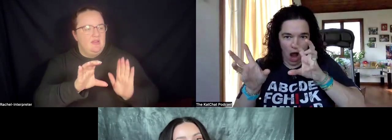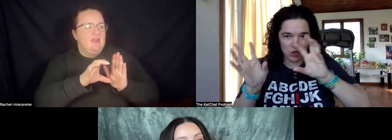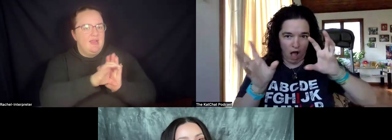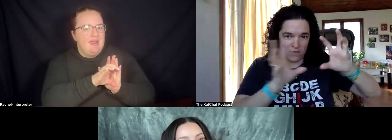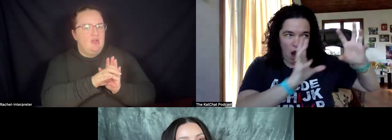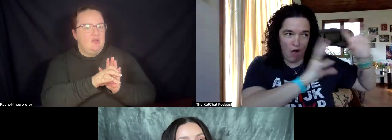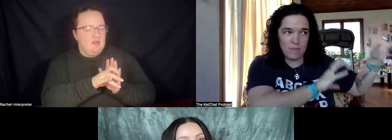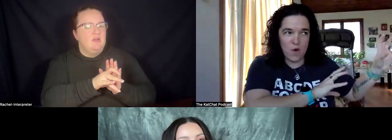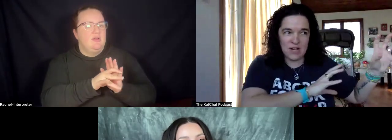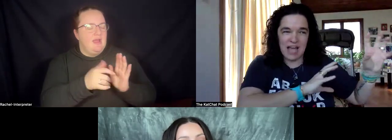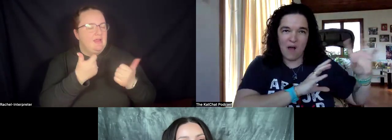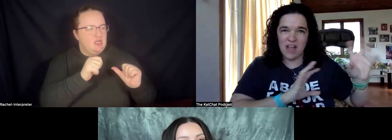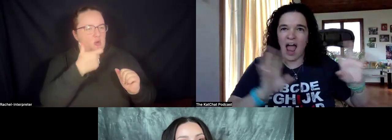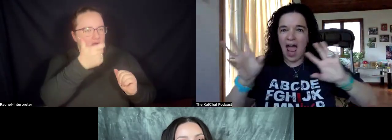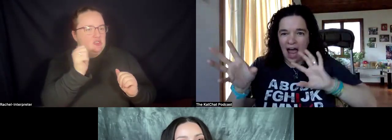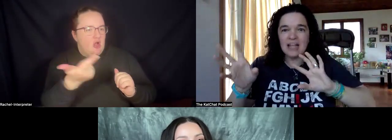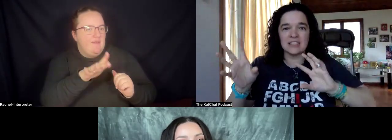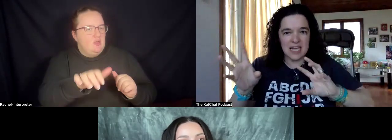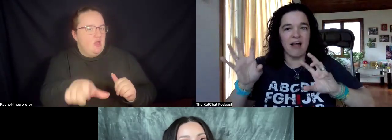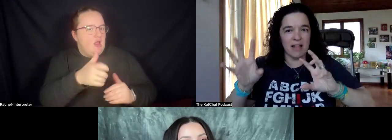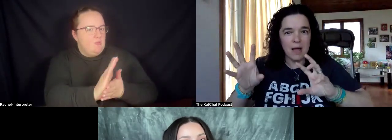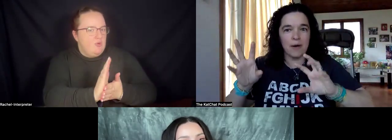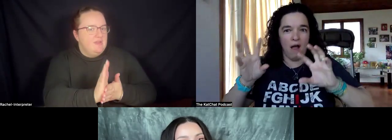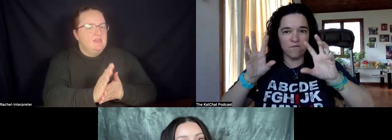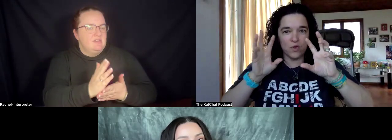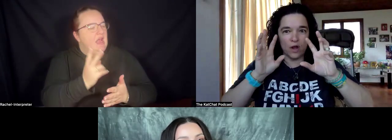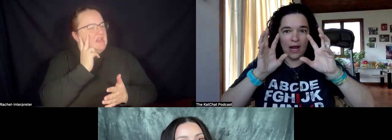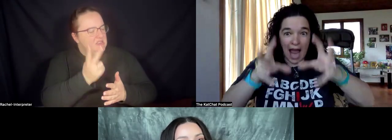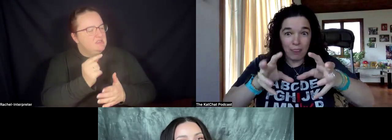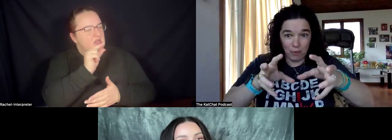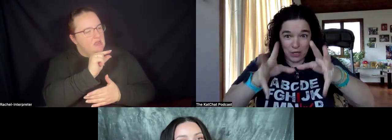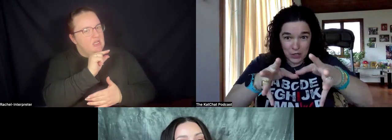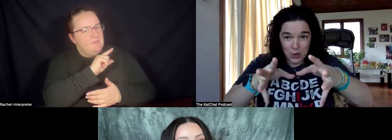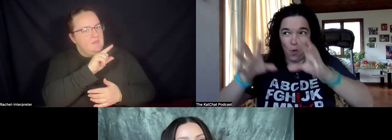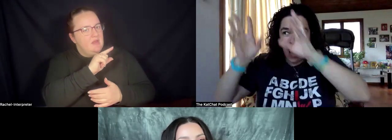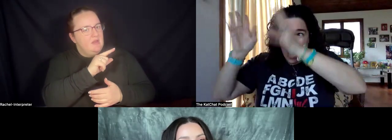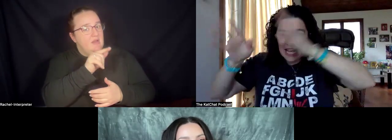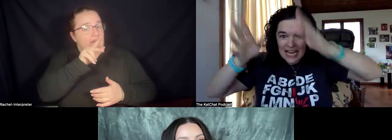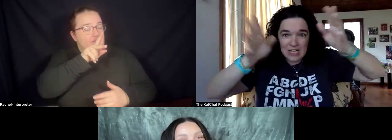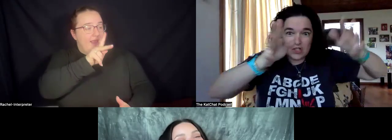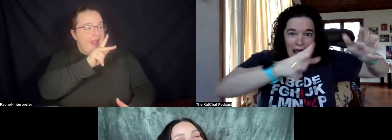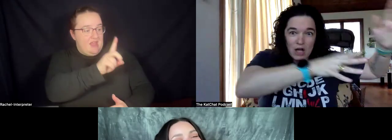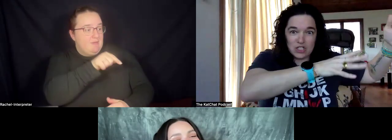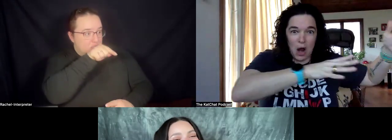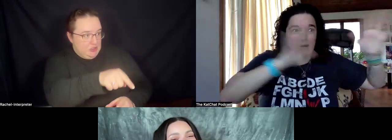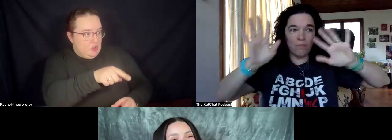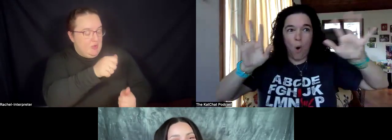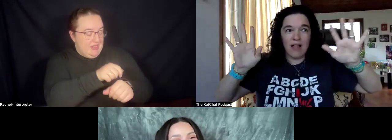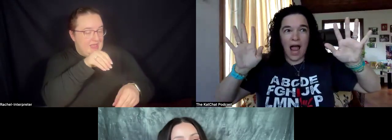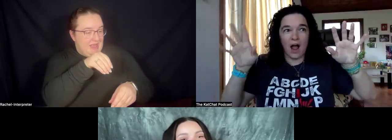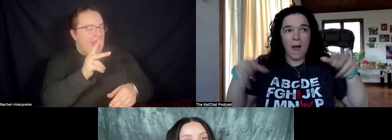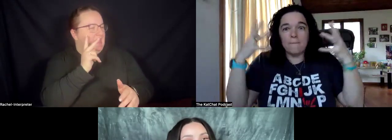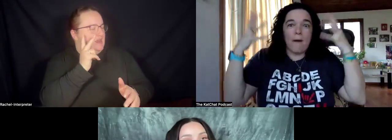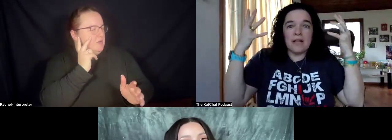tried to watch all of the other movies. I was like, I could see a little bit of Kathryn do, and yeah. each character